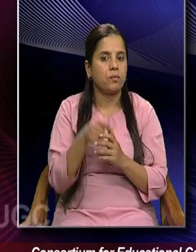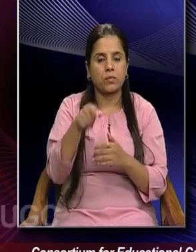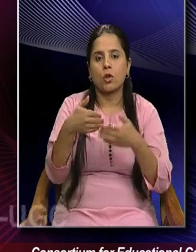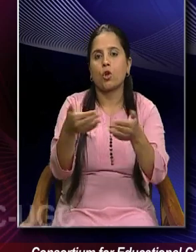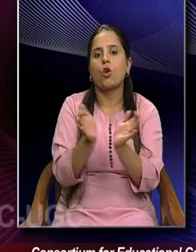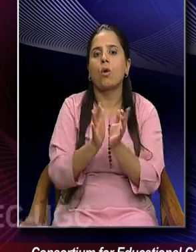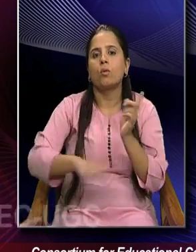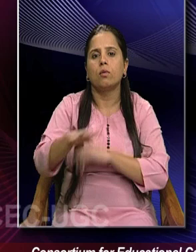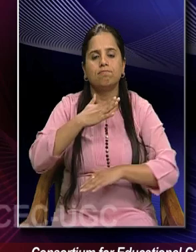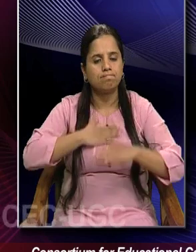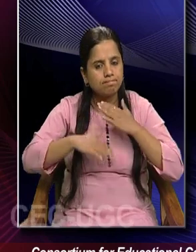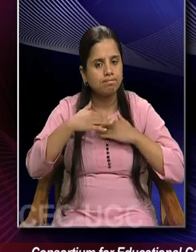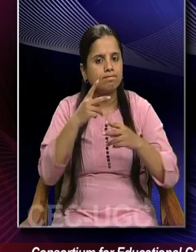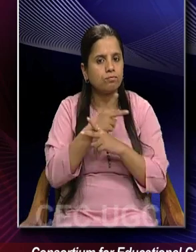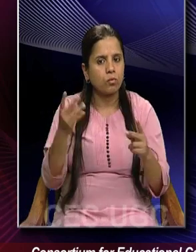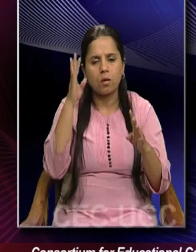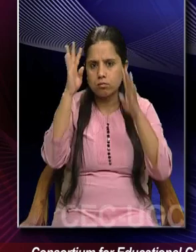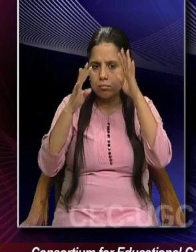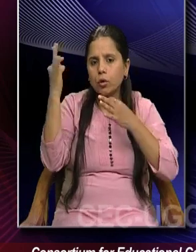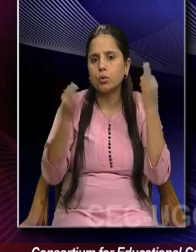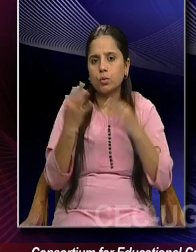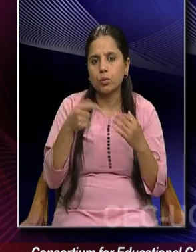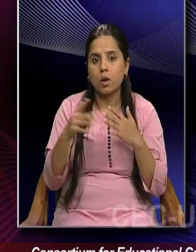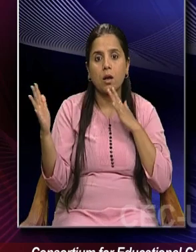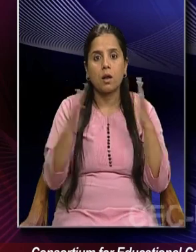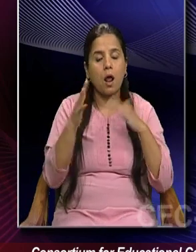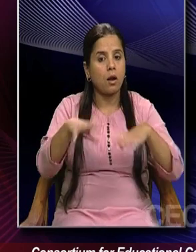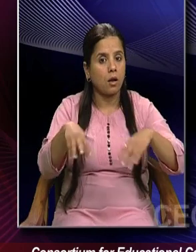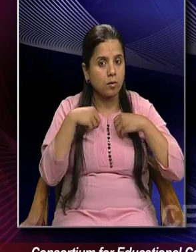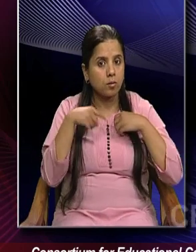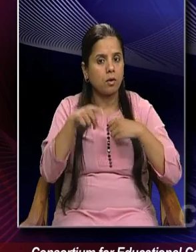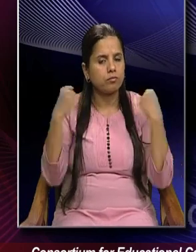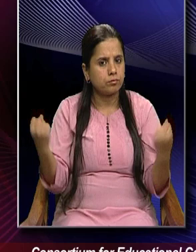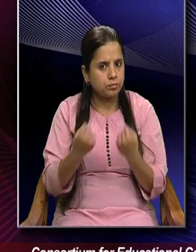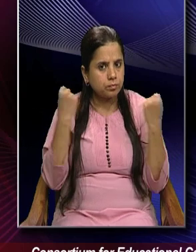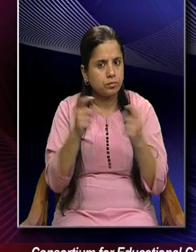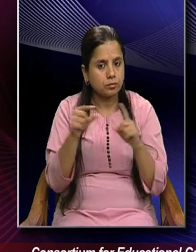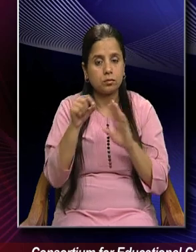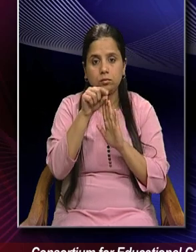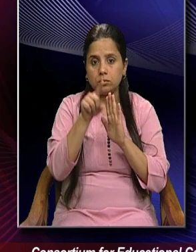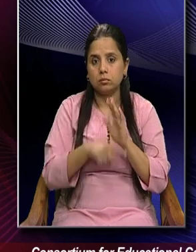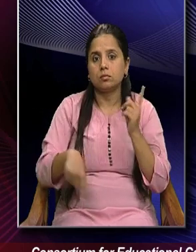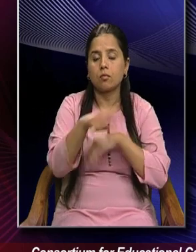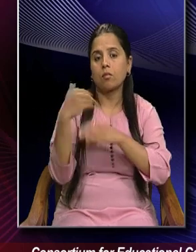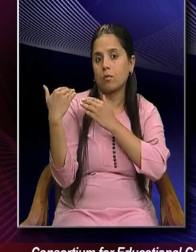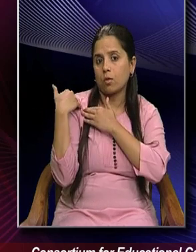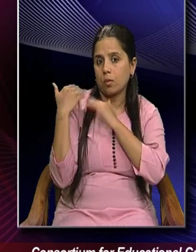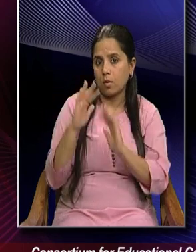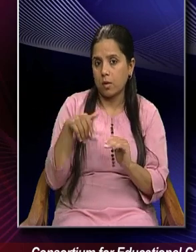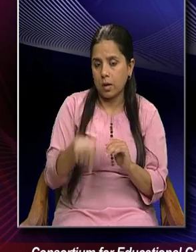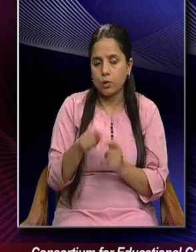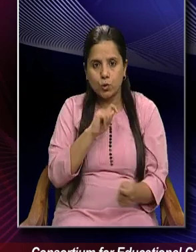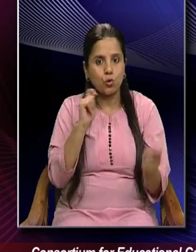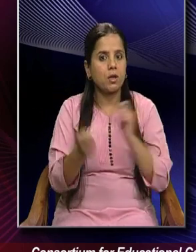community resilience and innovation, climate adaptation efforts, and policy level responses and